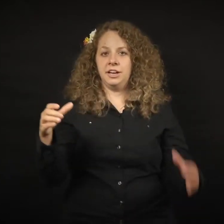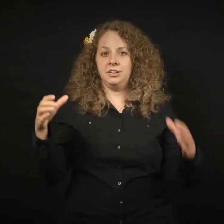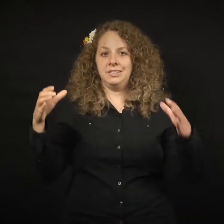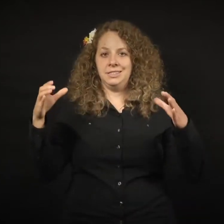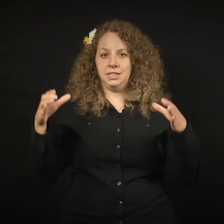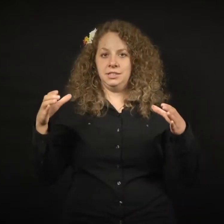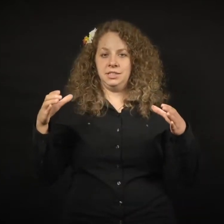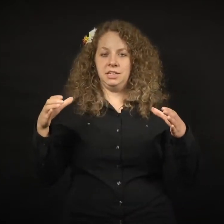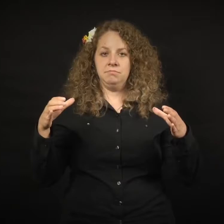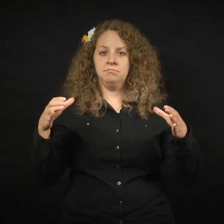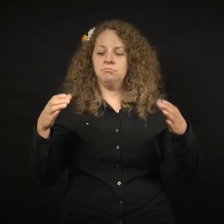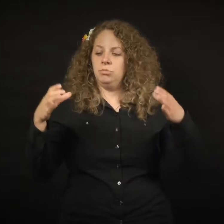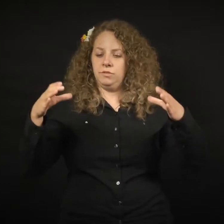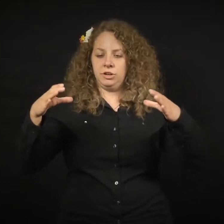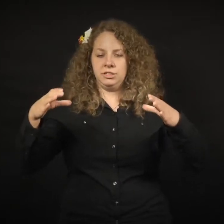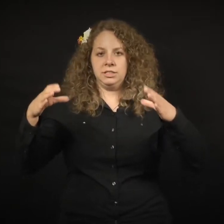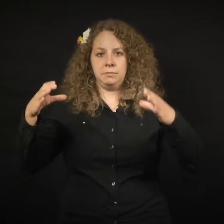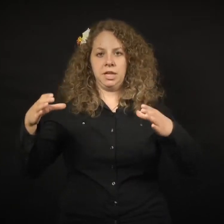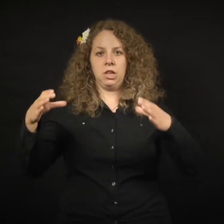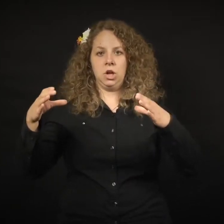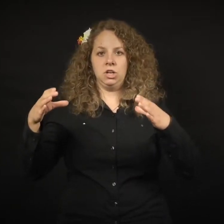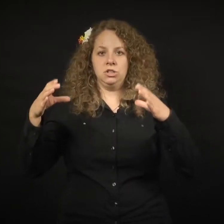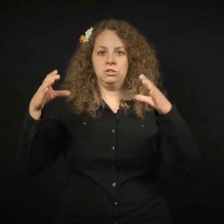Classifier CC, referring to something large,